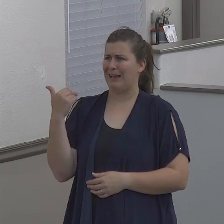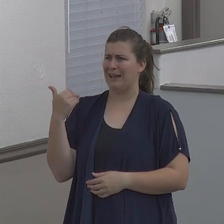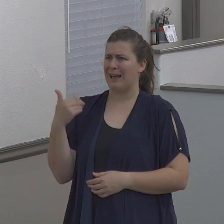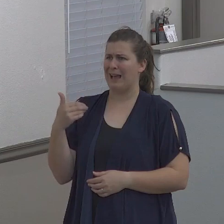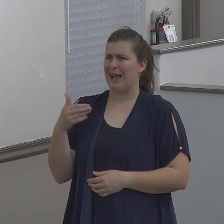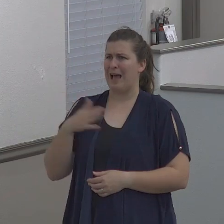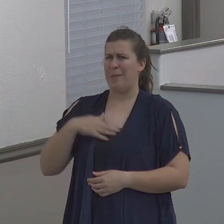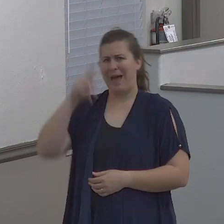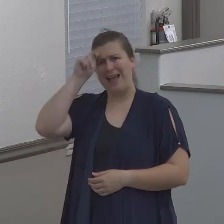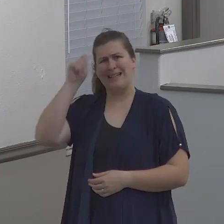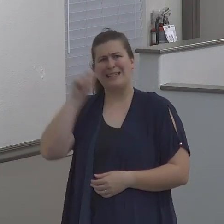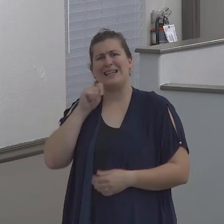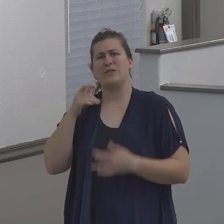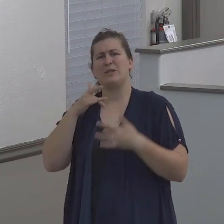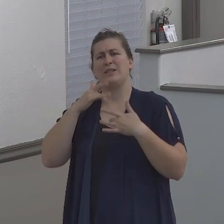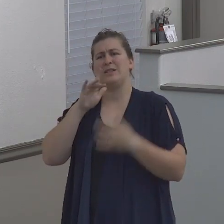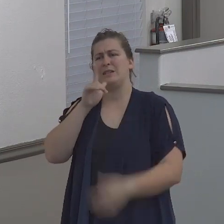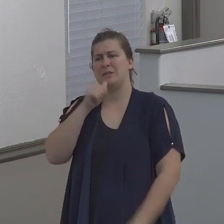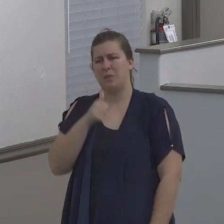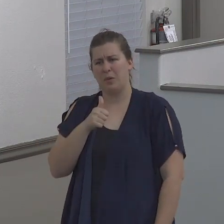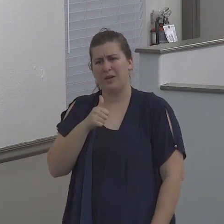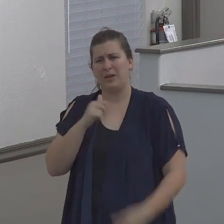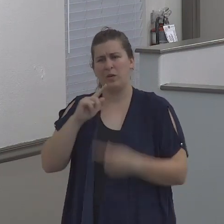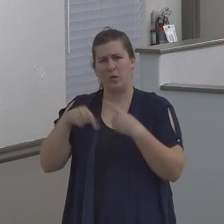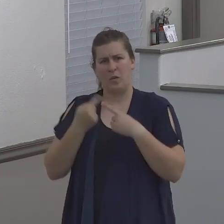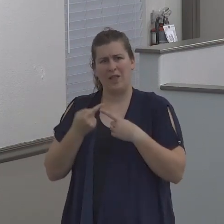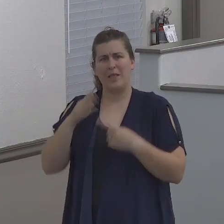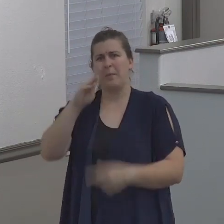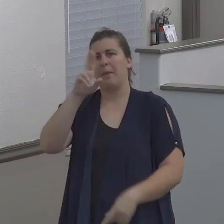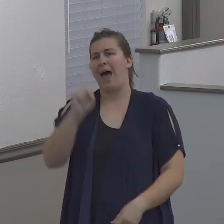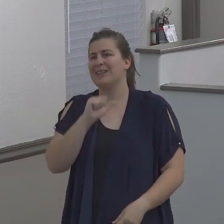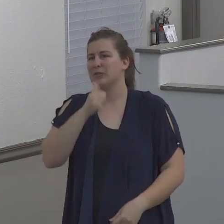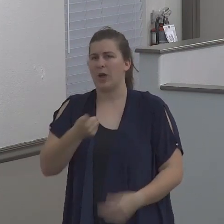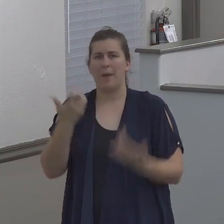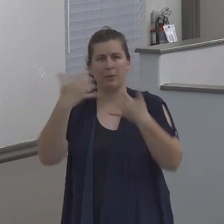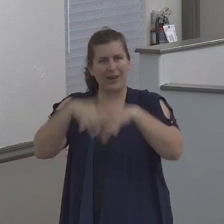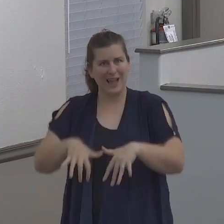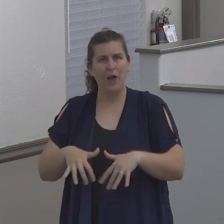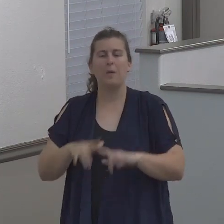went on a trip and made it all the way back and the bus didn't break down.